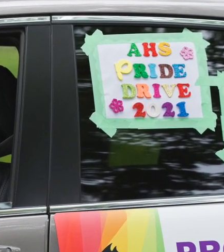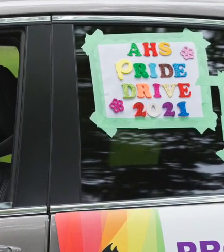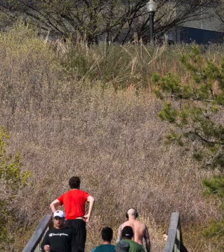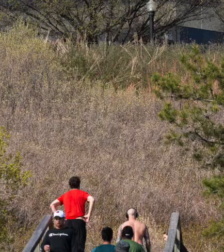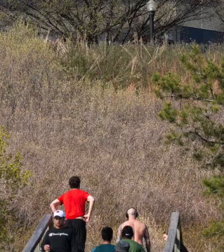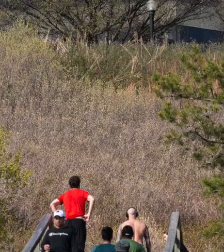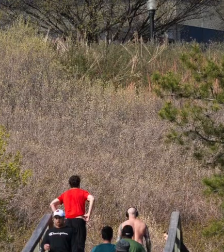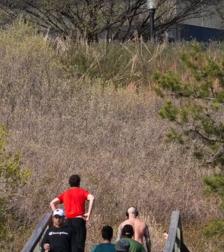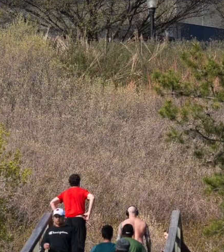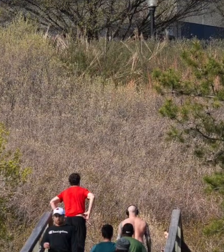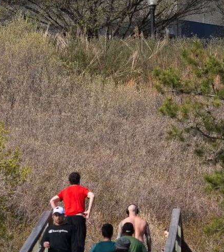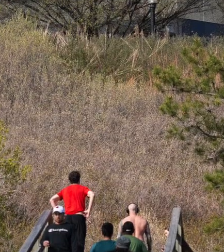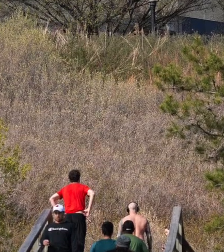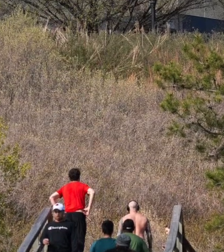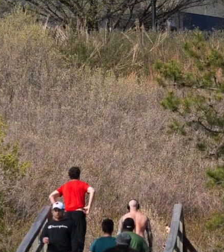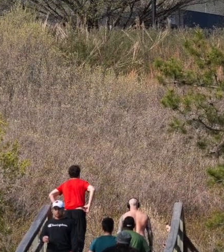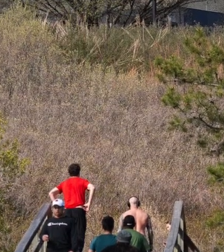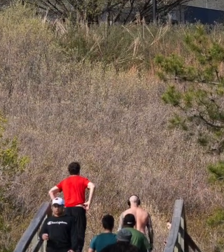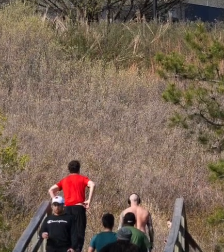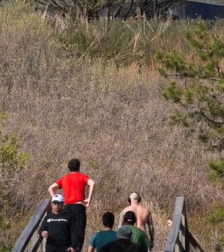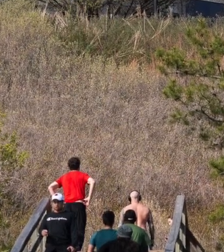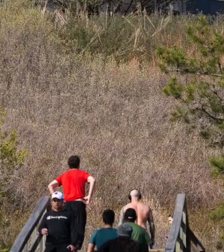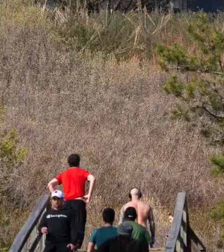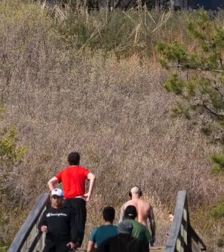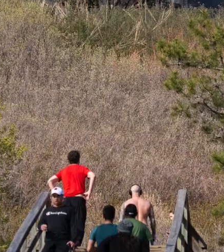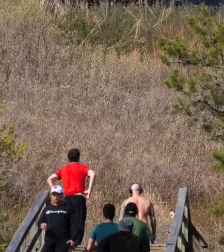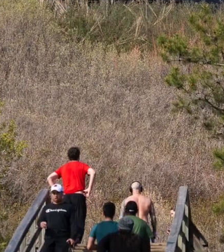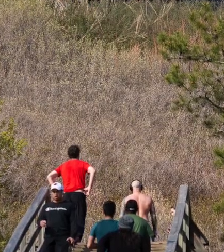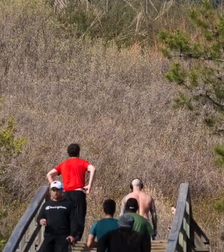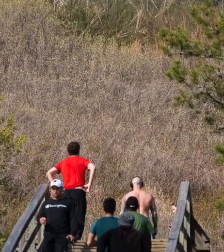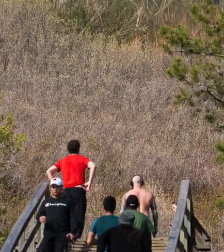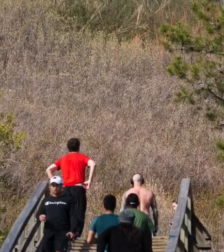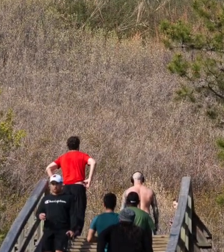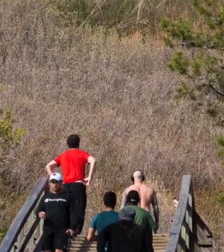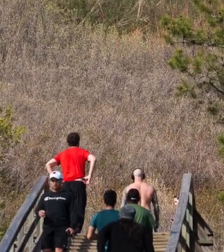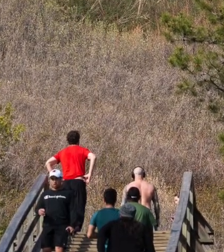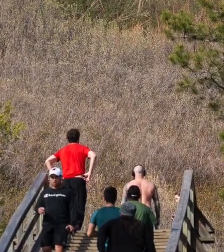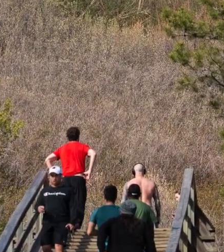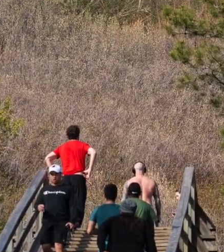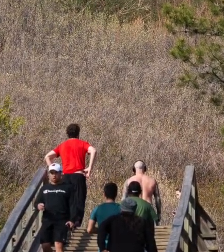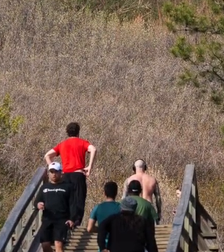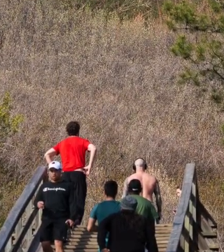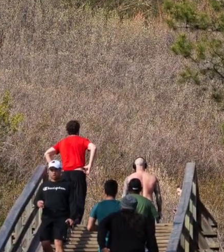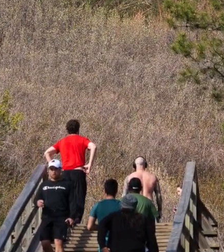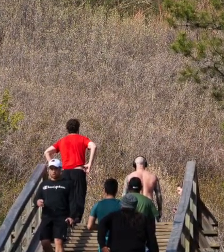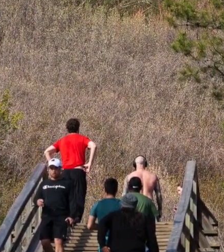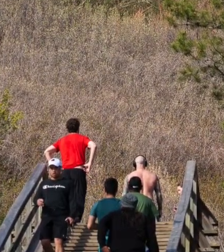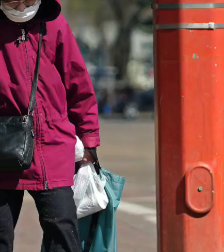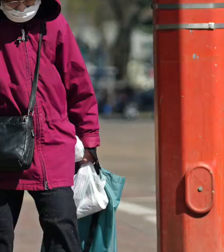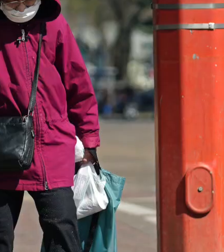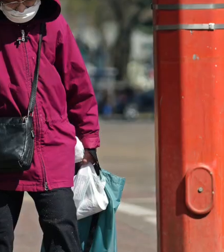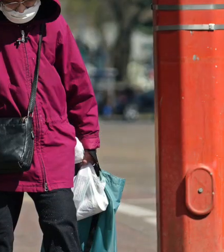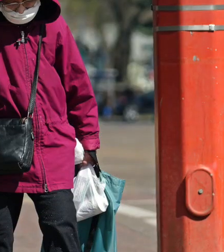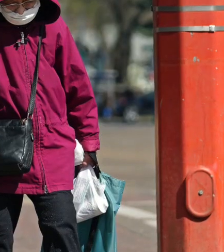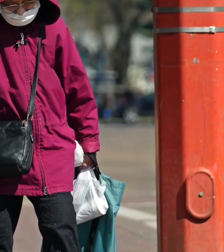become dominant. But if the numbers are really low, then it's not as big of an